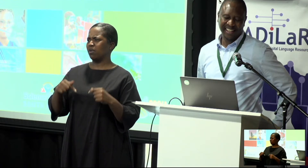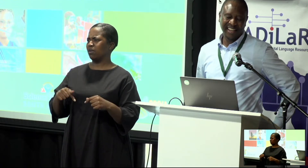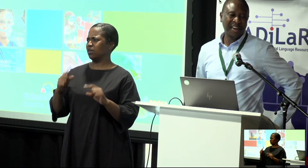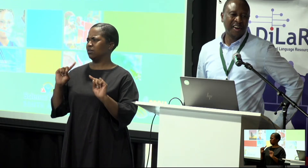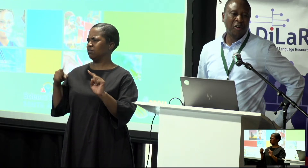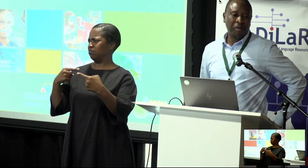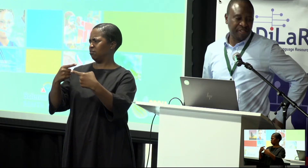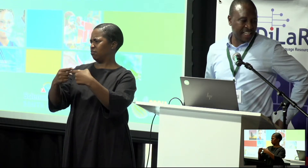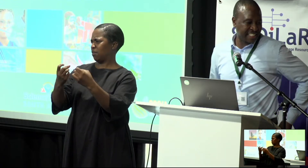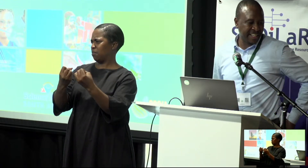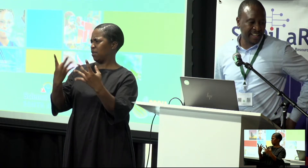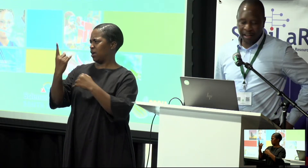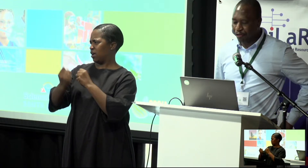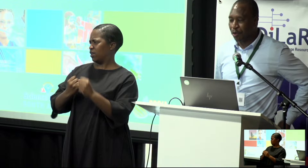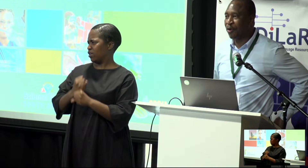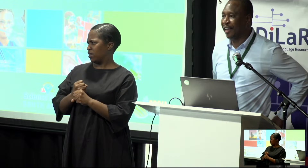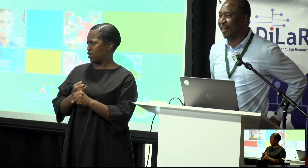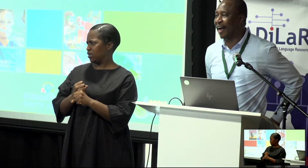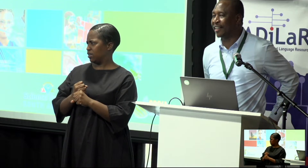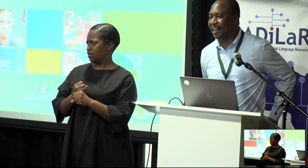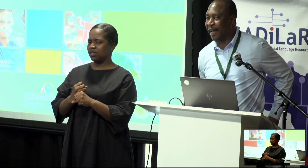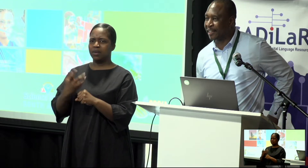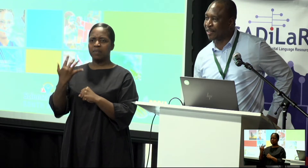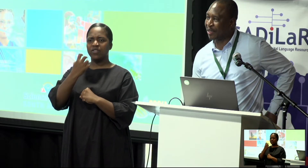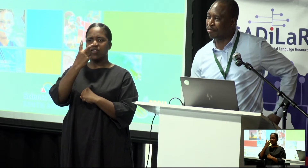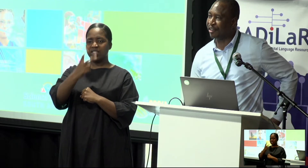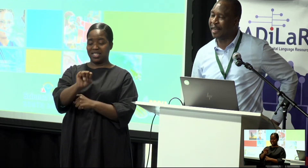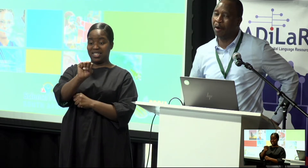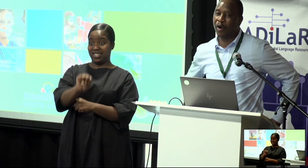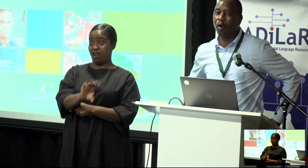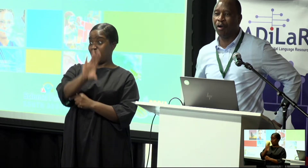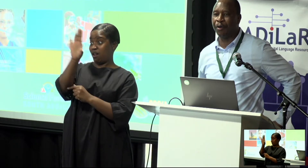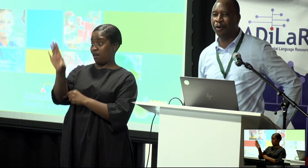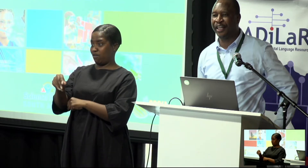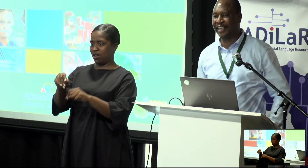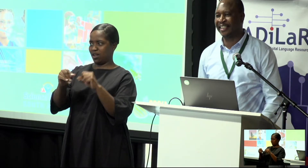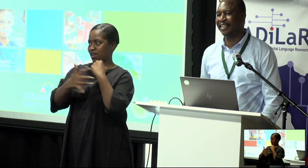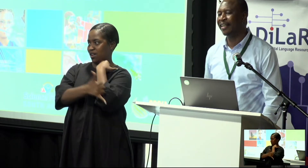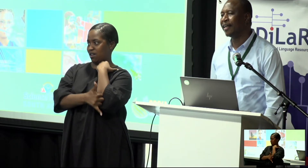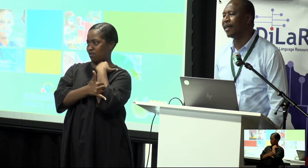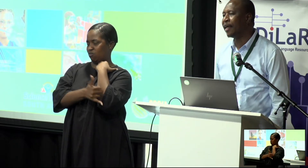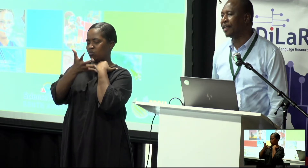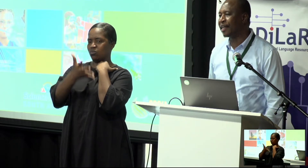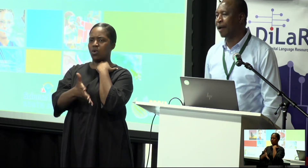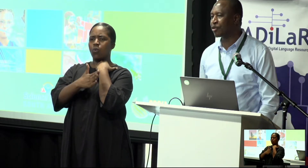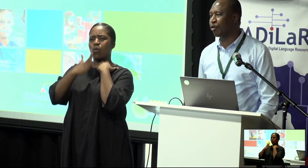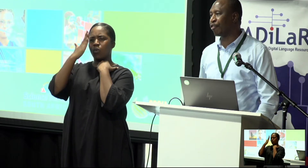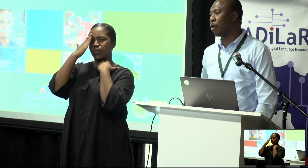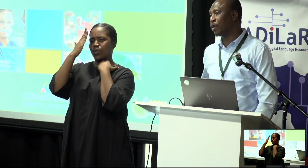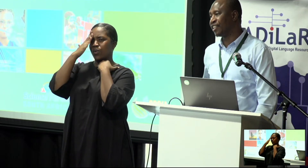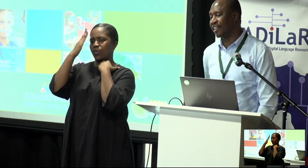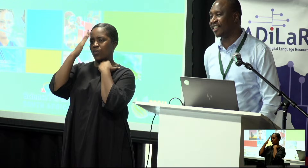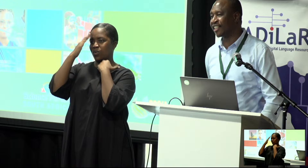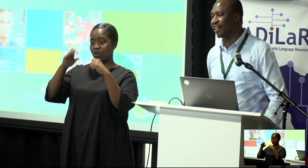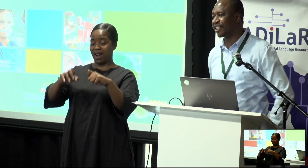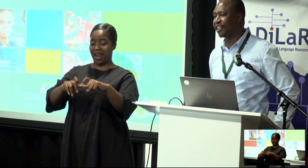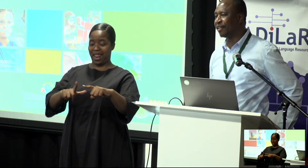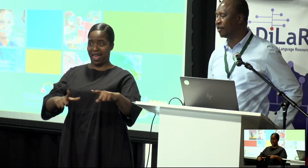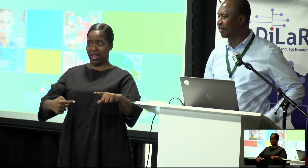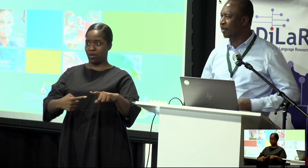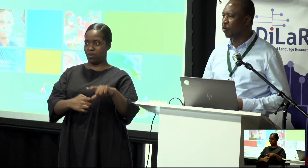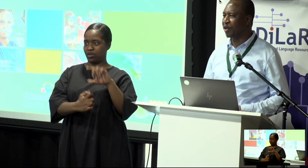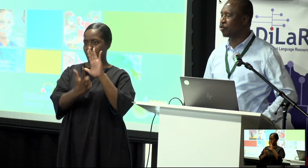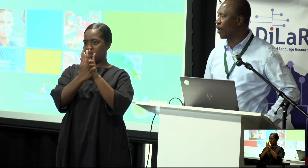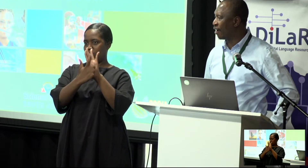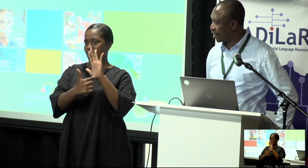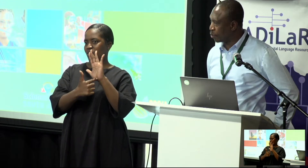years. Obviously, if you look at a country like South Africa, we all know that in terms of language